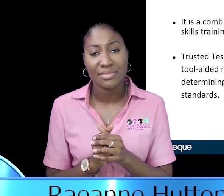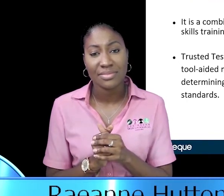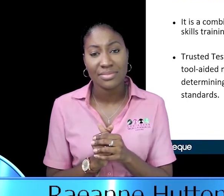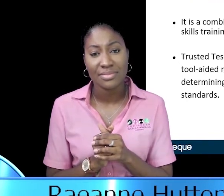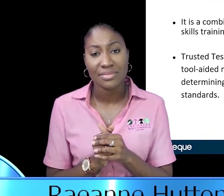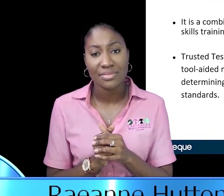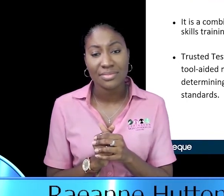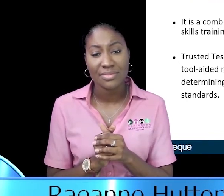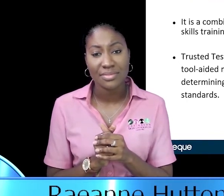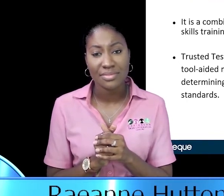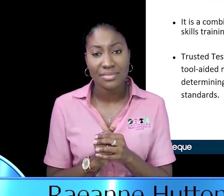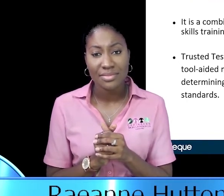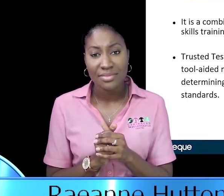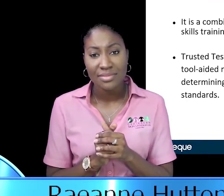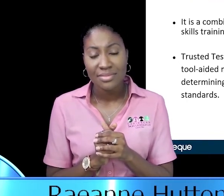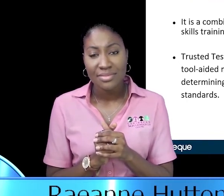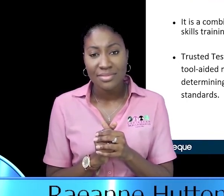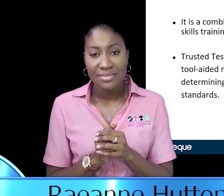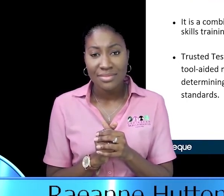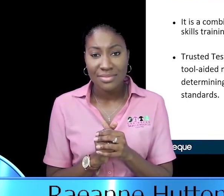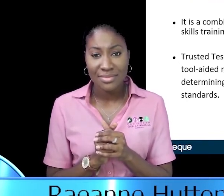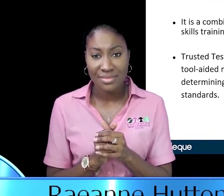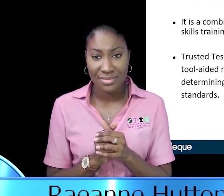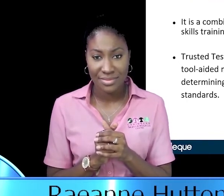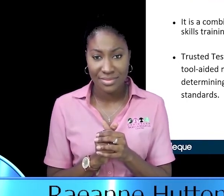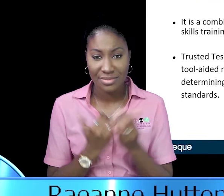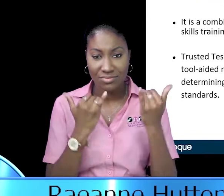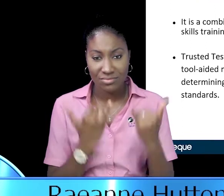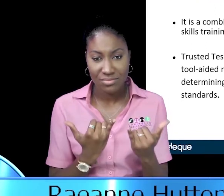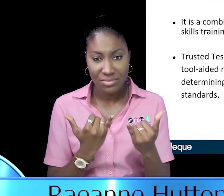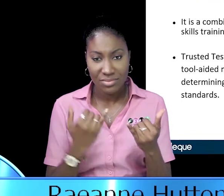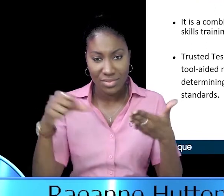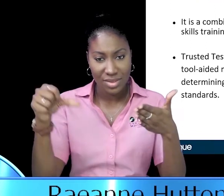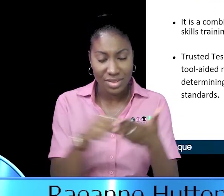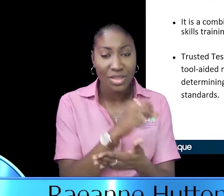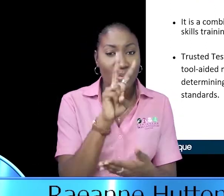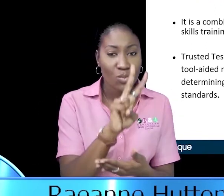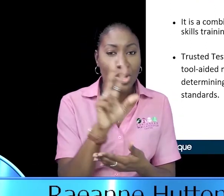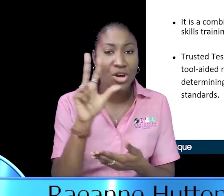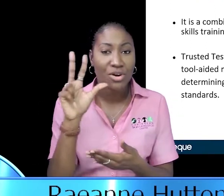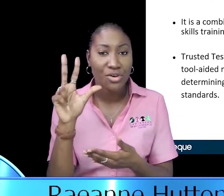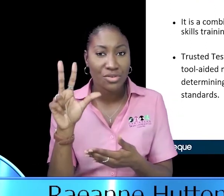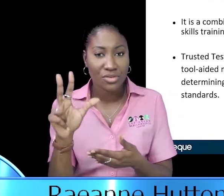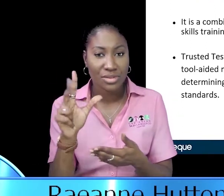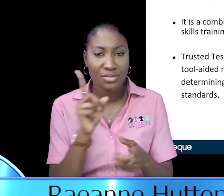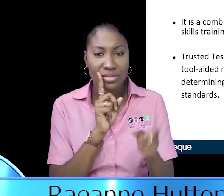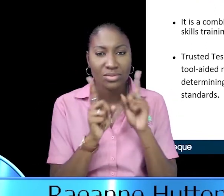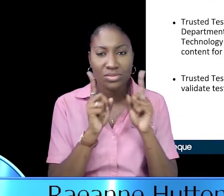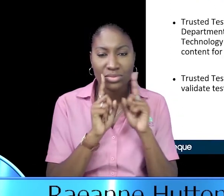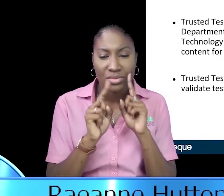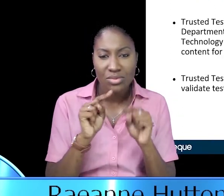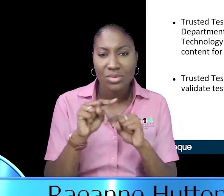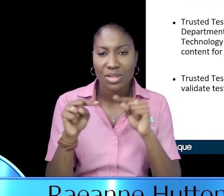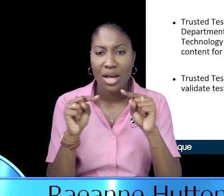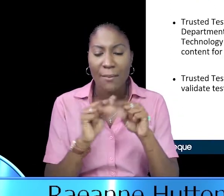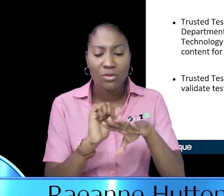we found that this has been very helpful. Let me go down the slide. Text placeholder rectangle series of online trainings